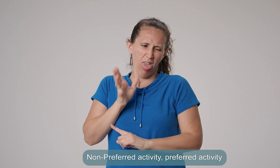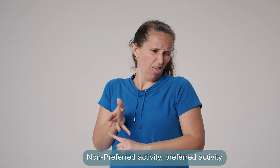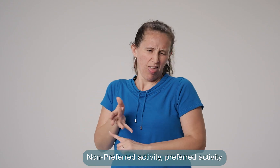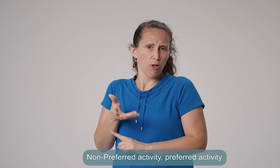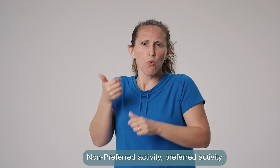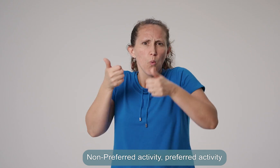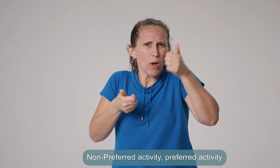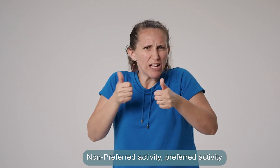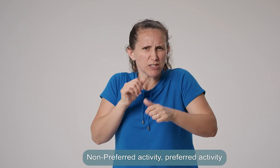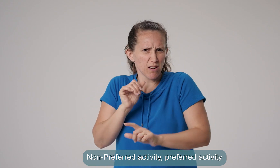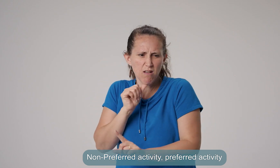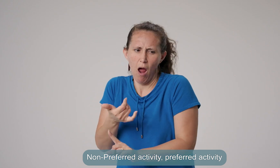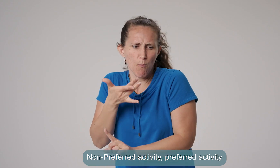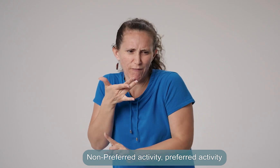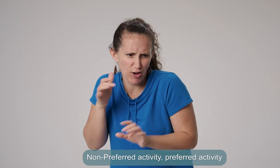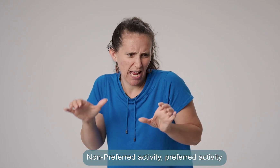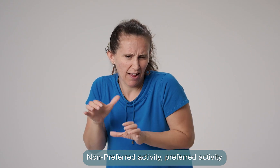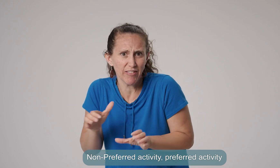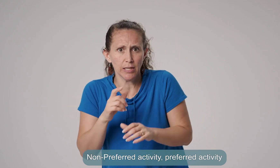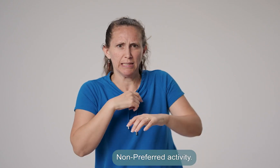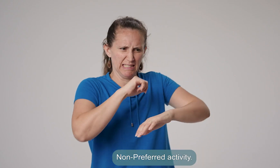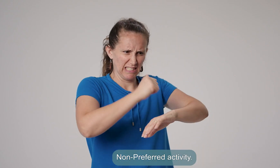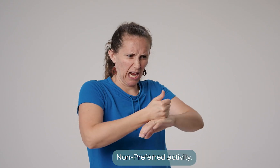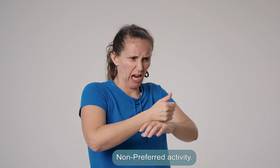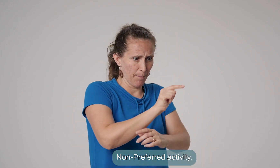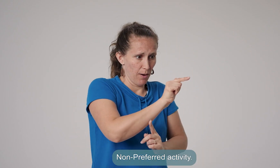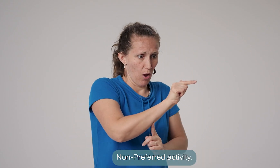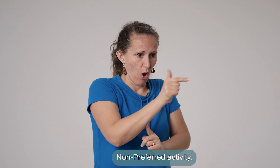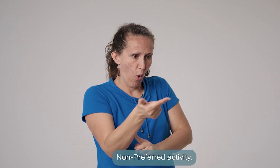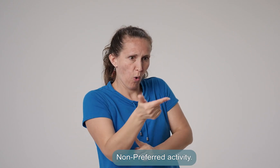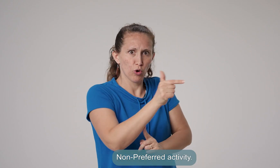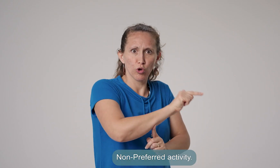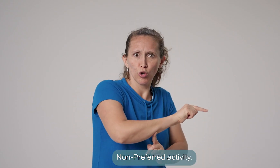non-preferred activity, preferred activity, non-preferred activity.